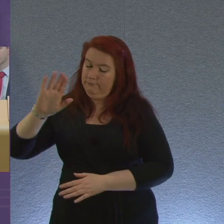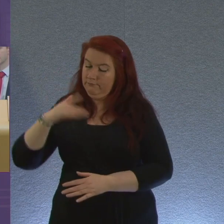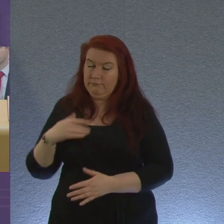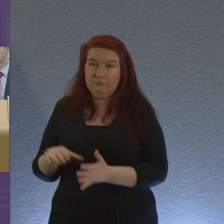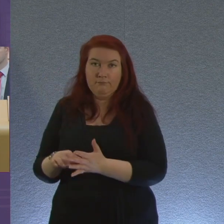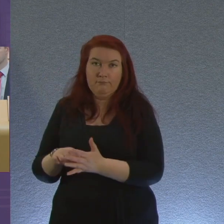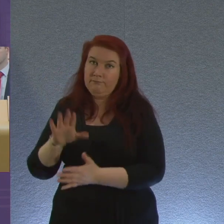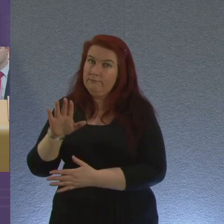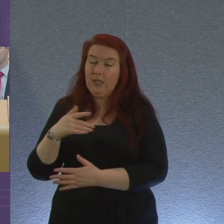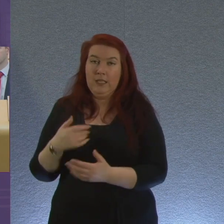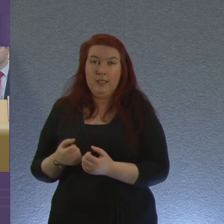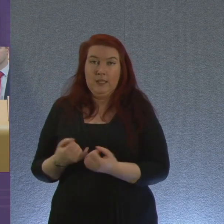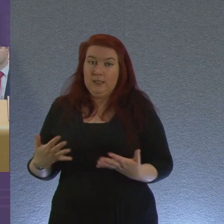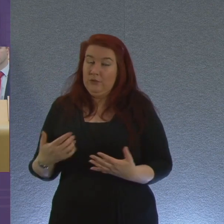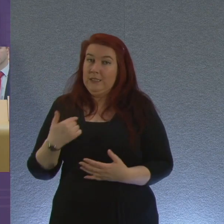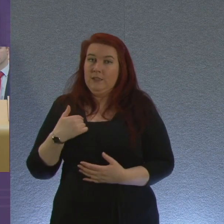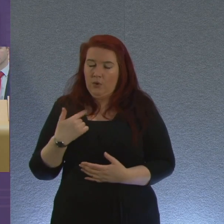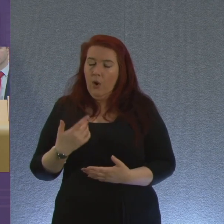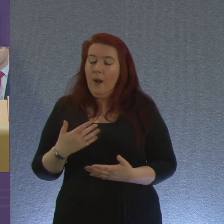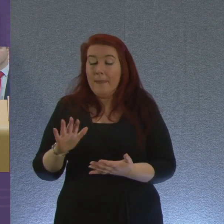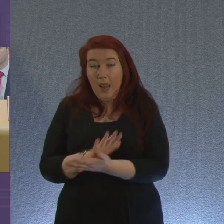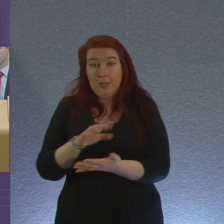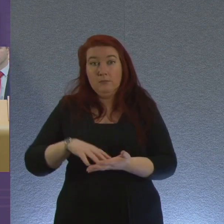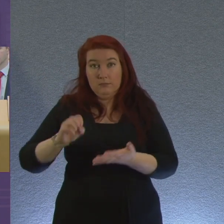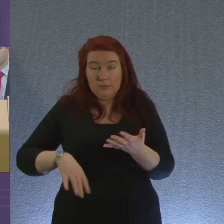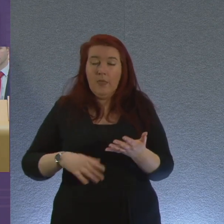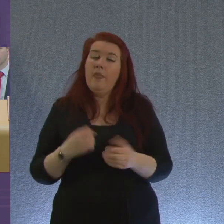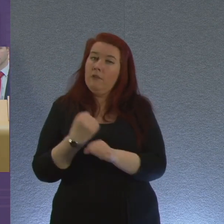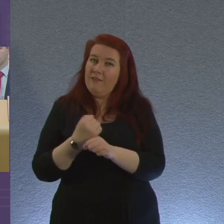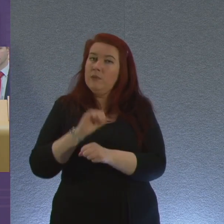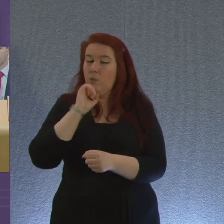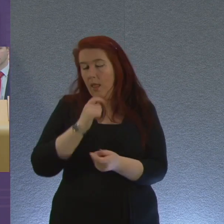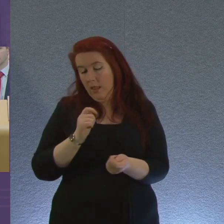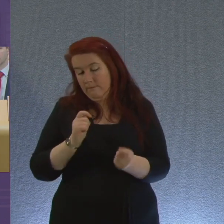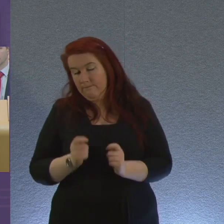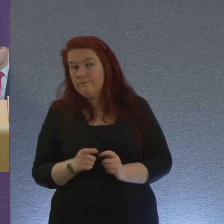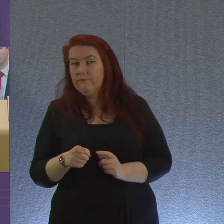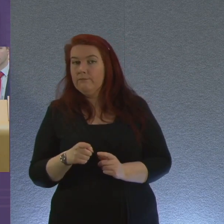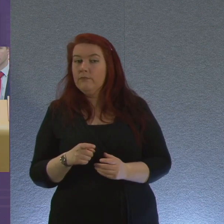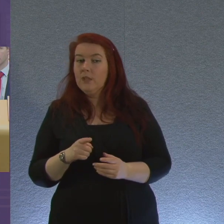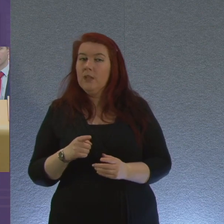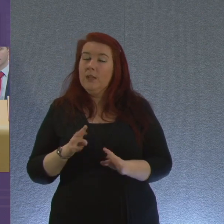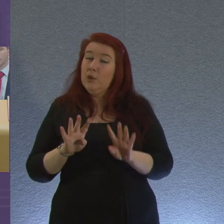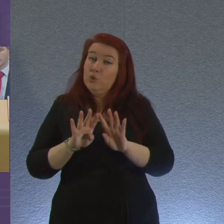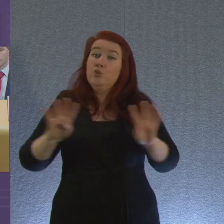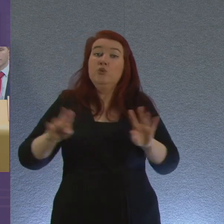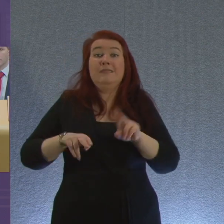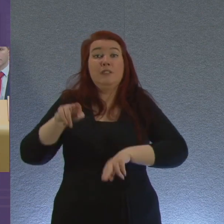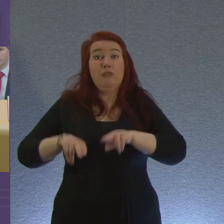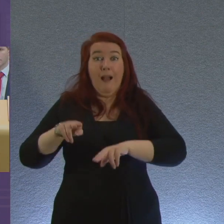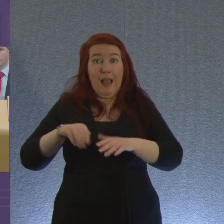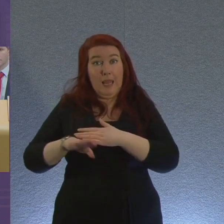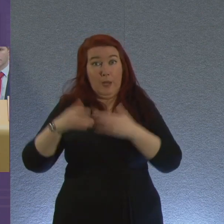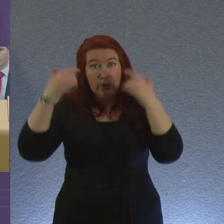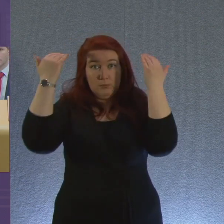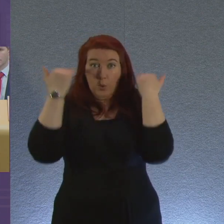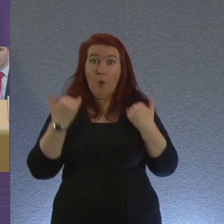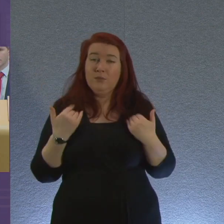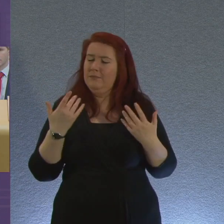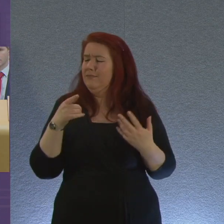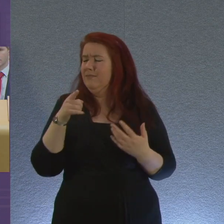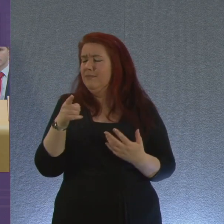instructions to Clark to remove that section. I'm very grateful to hear the government will respond to that. Jury trials have been part of Scottish justice